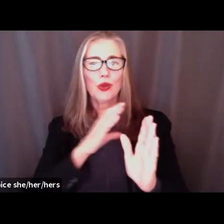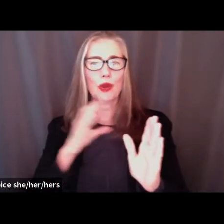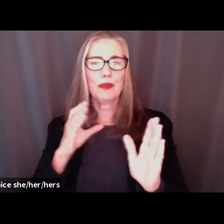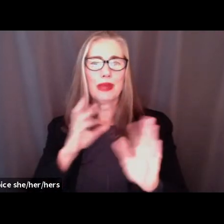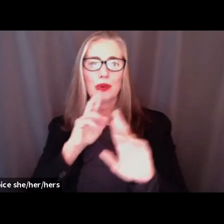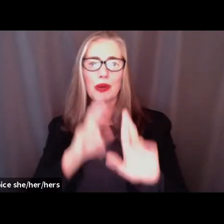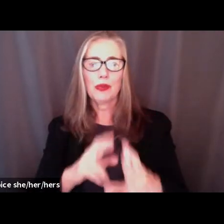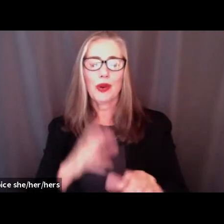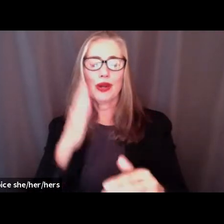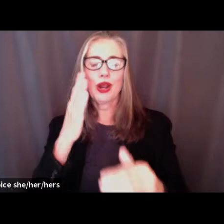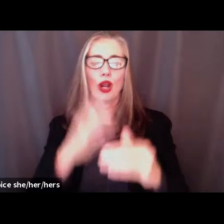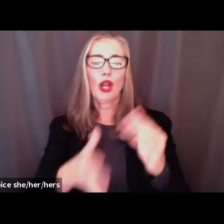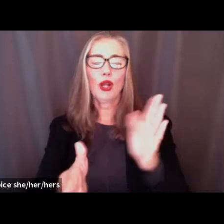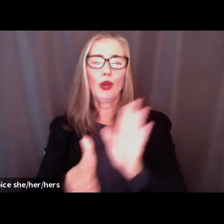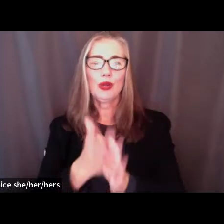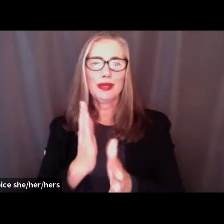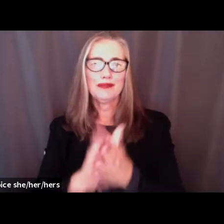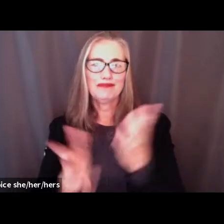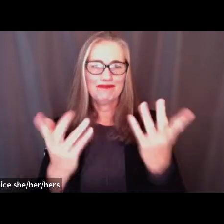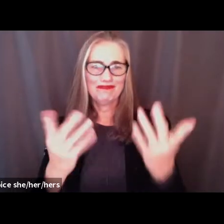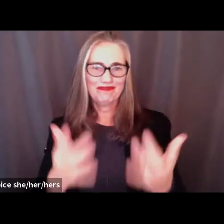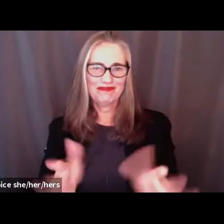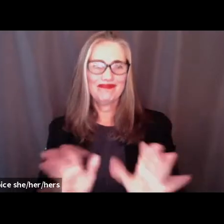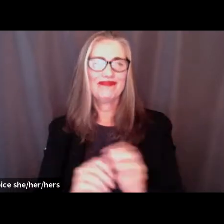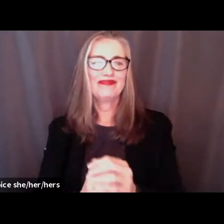to you, Mr. Chair.